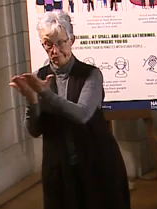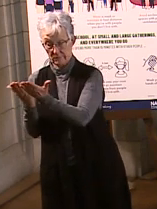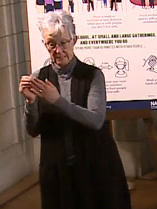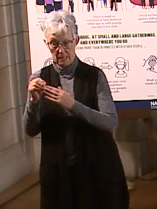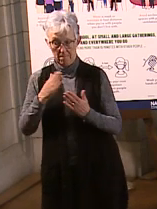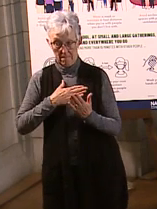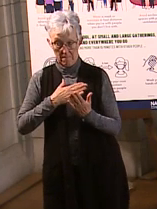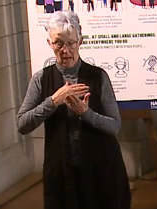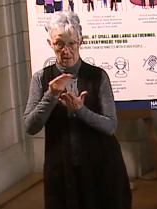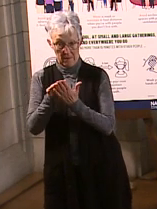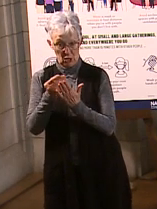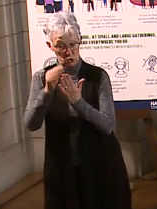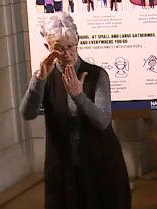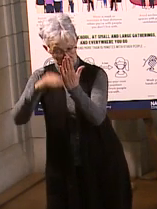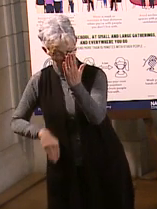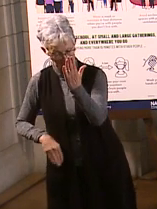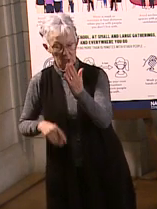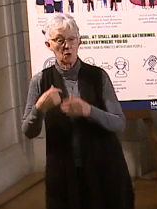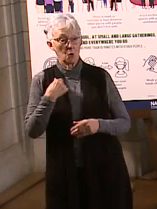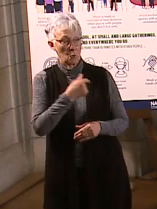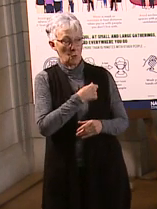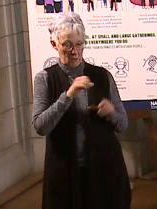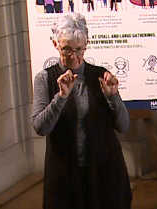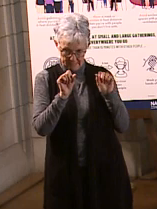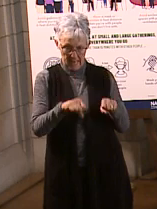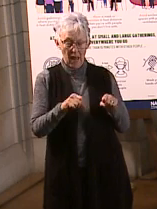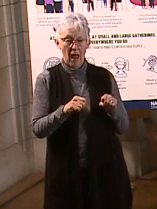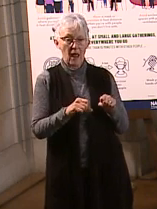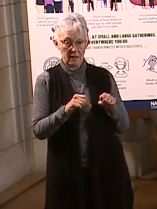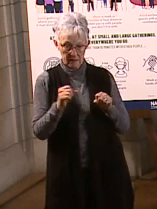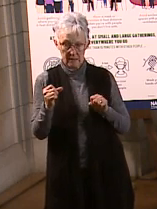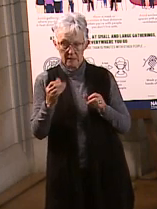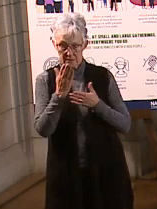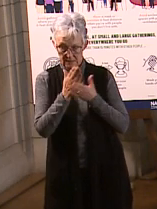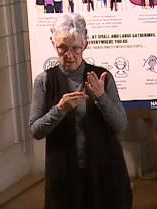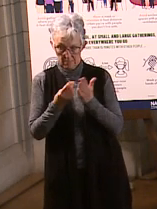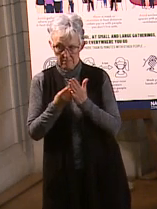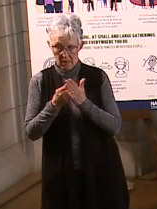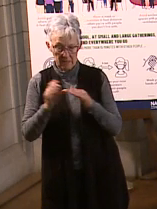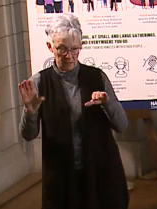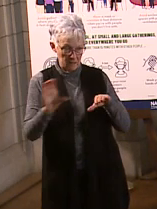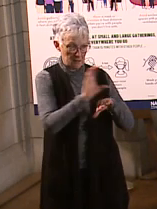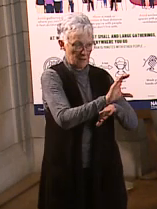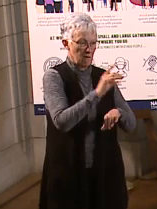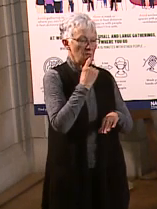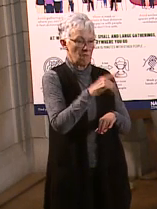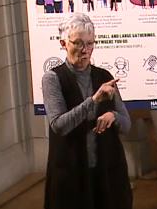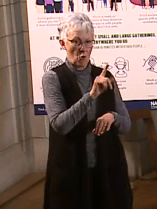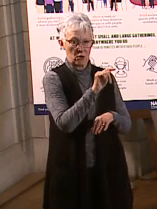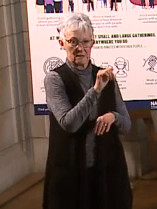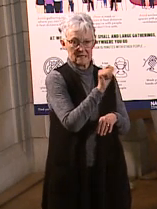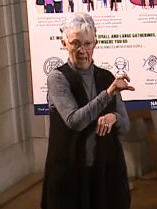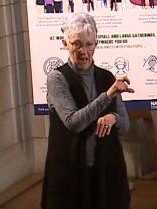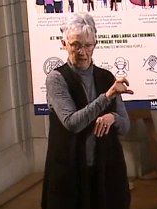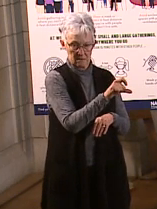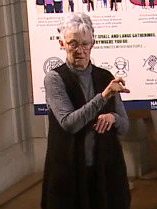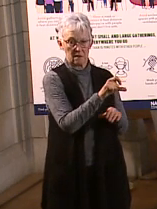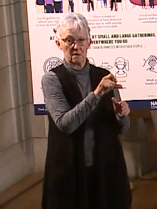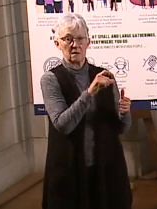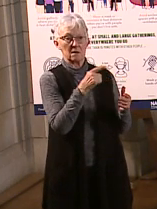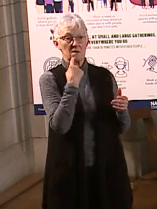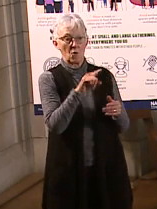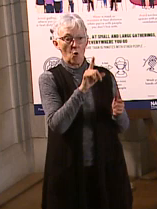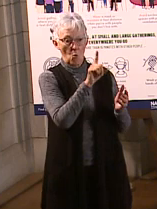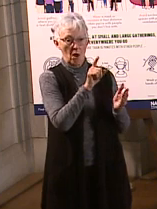Property Tax Credit Relief Fund, LB 1107, and the Homestead Exemption Program, $1.36 billion